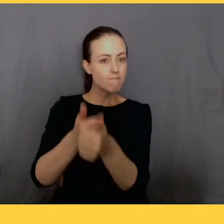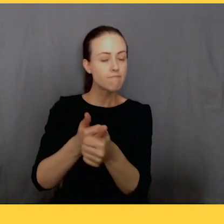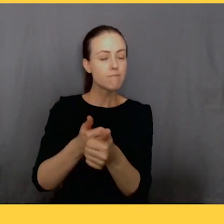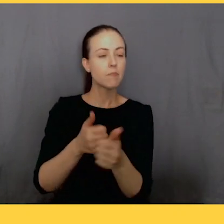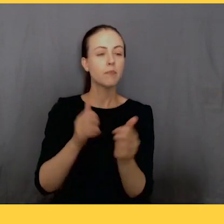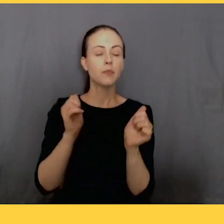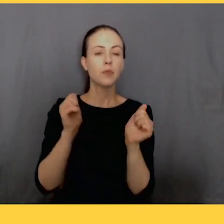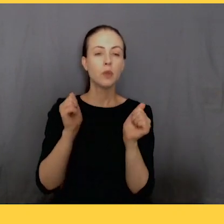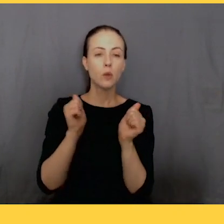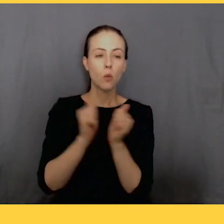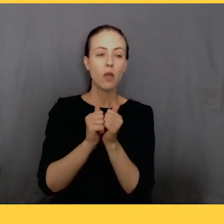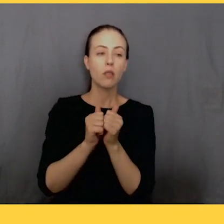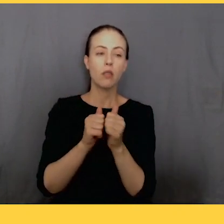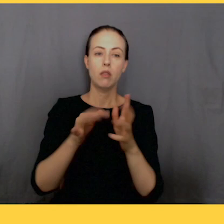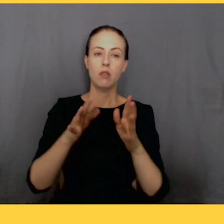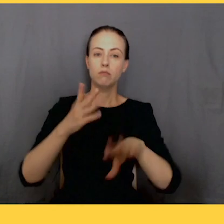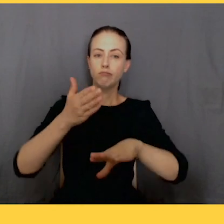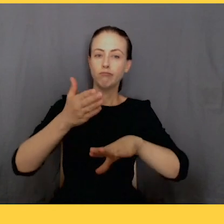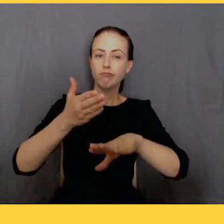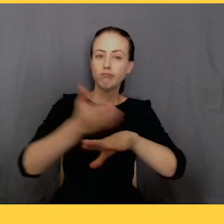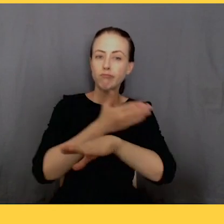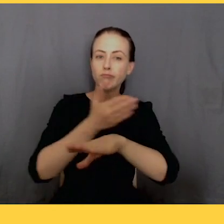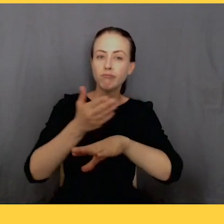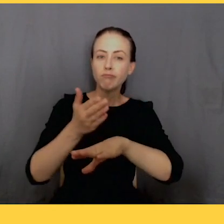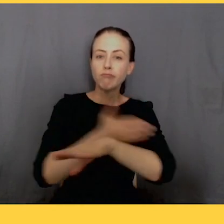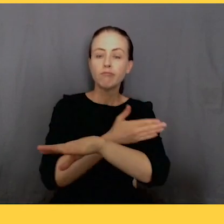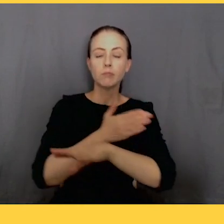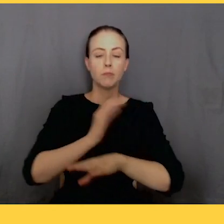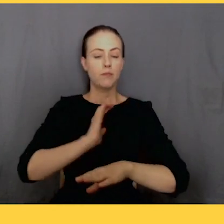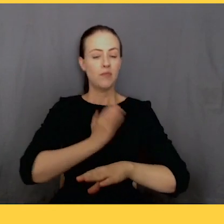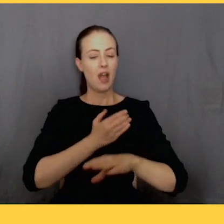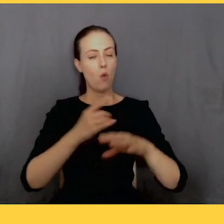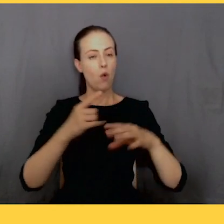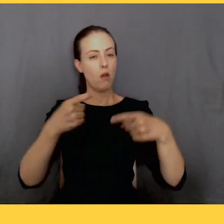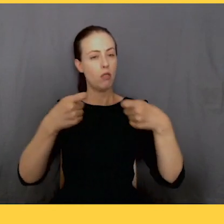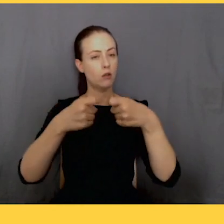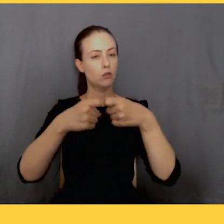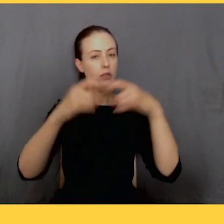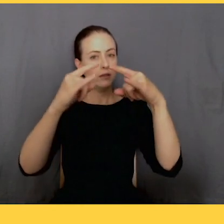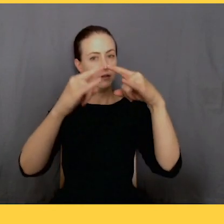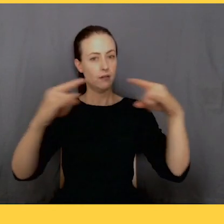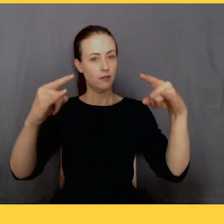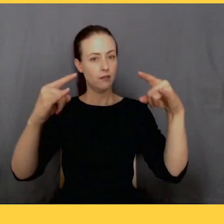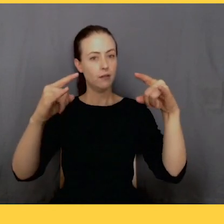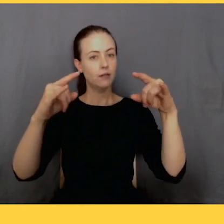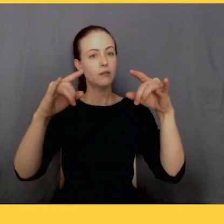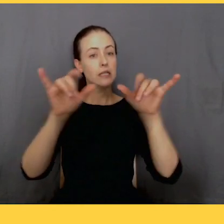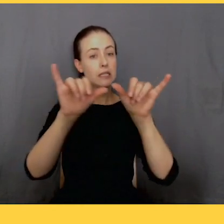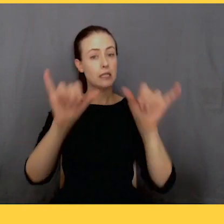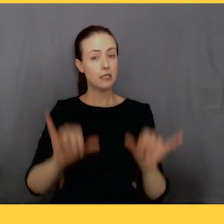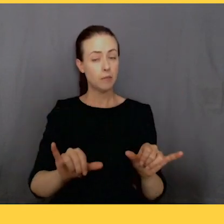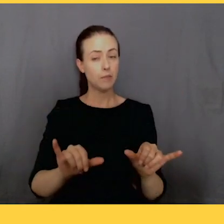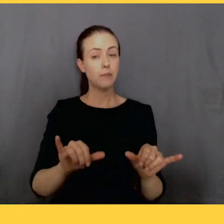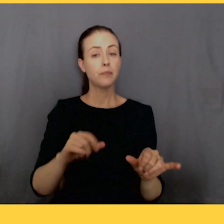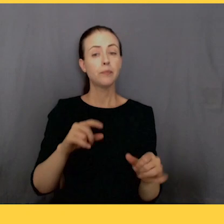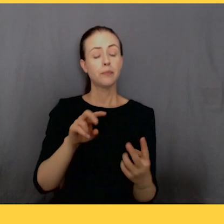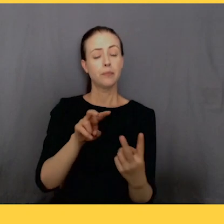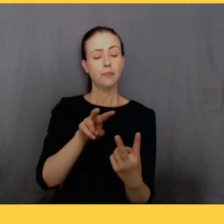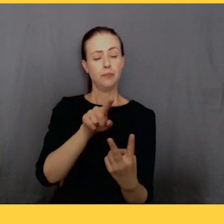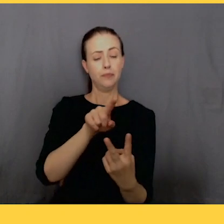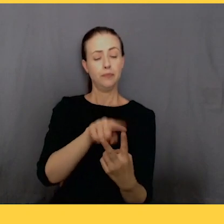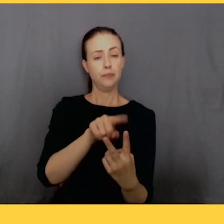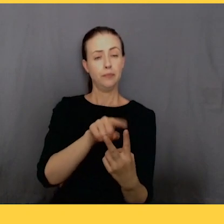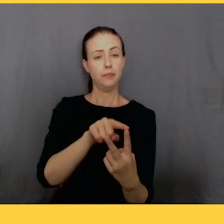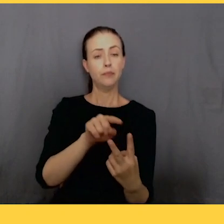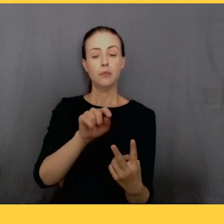deployment of grid hardening technologies such as covered conductor and sectionalizing devices. The combination of two will help to reduce